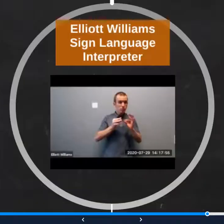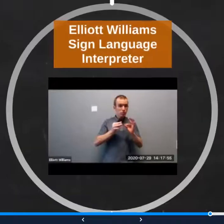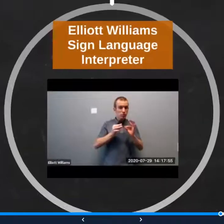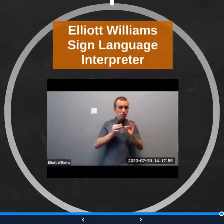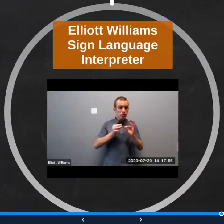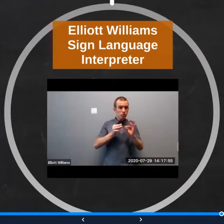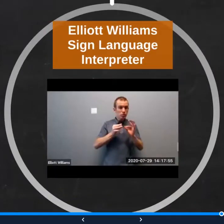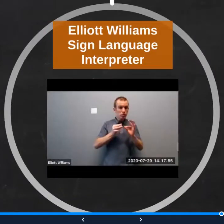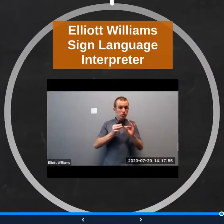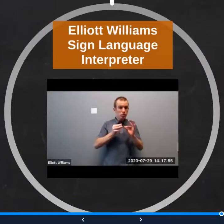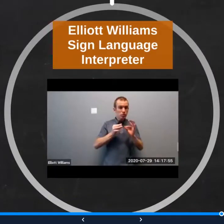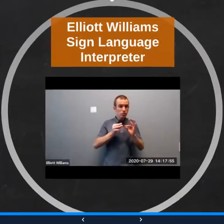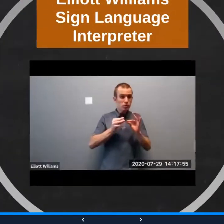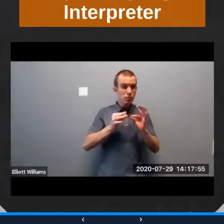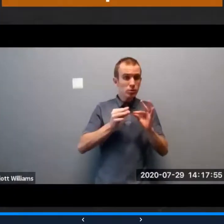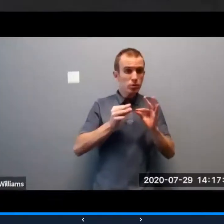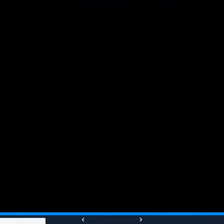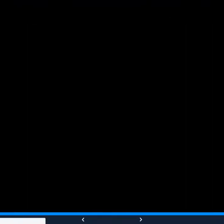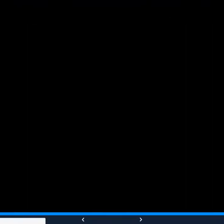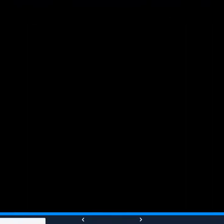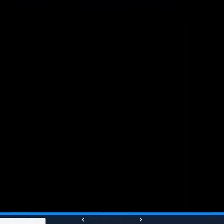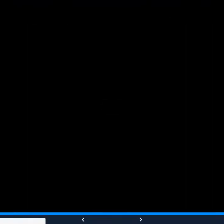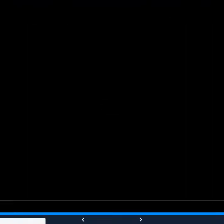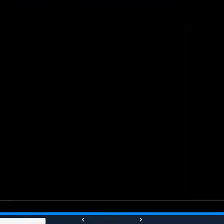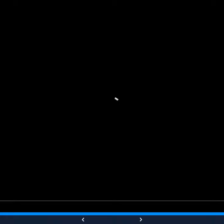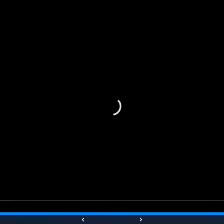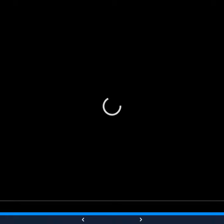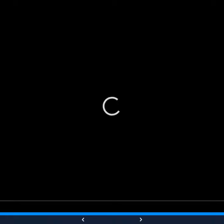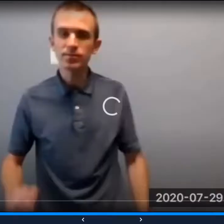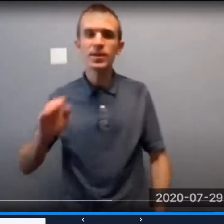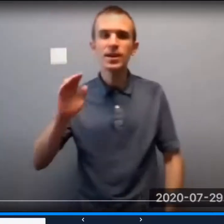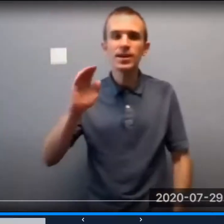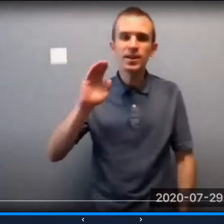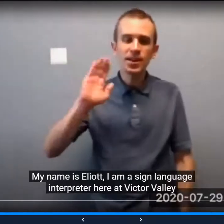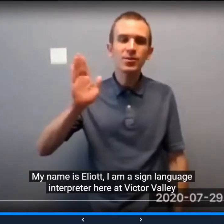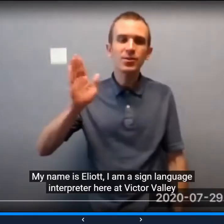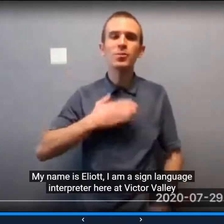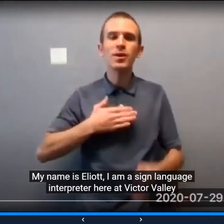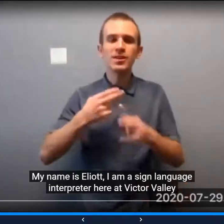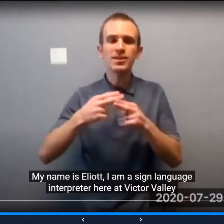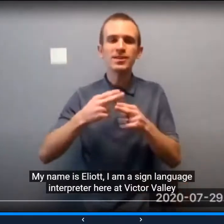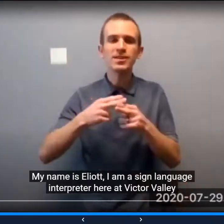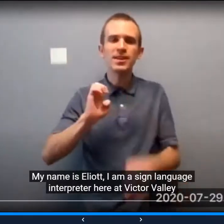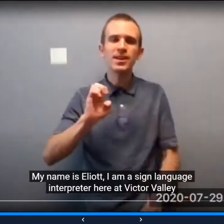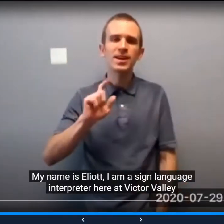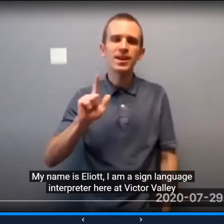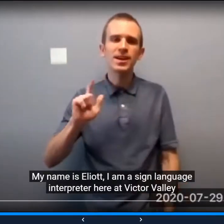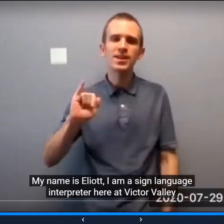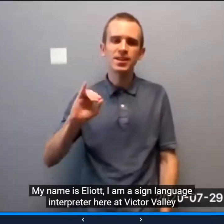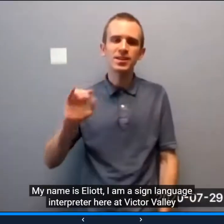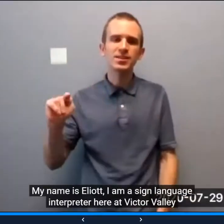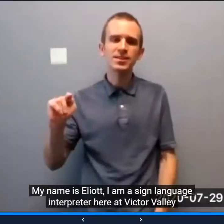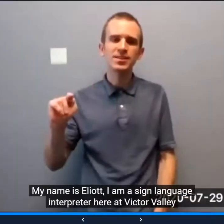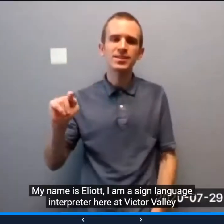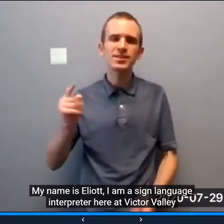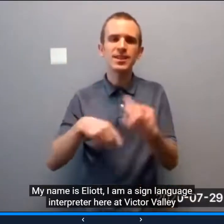My name is Elliot. Sandy I'm